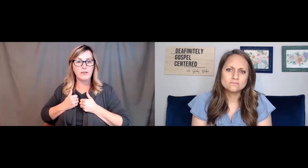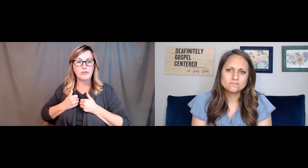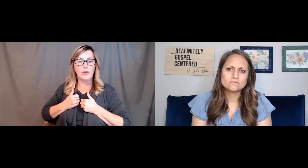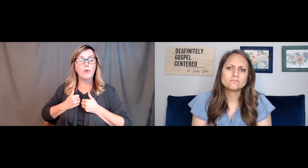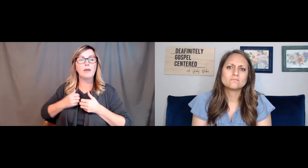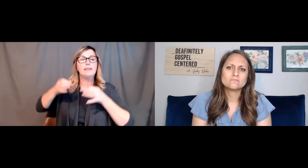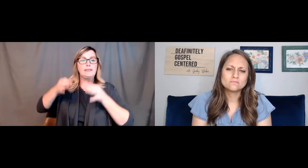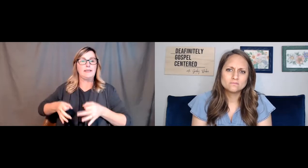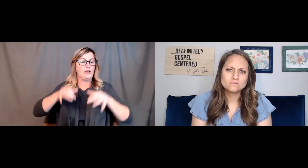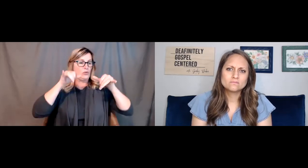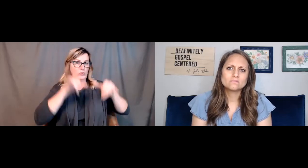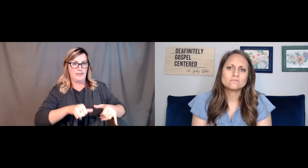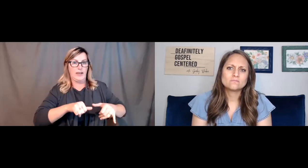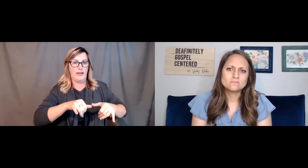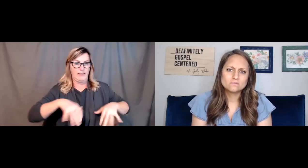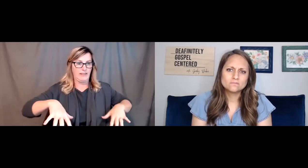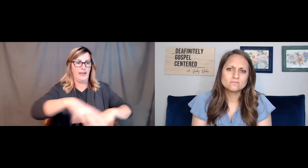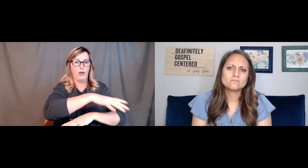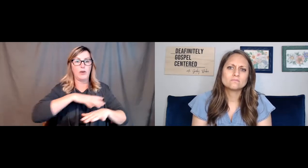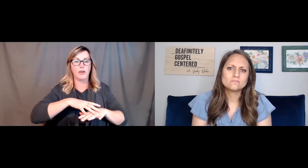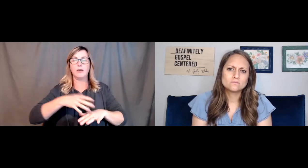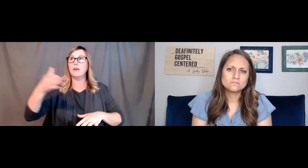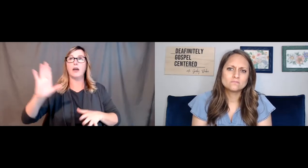life. So they stayed.